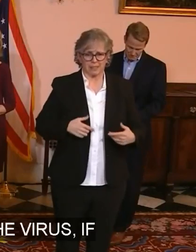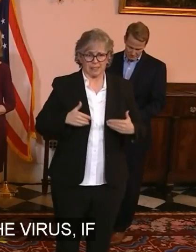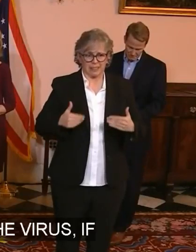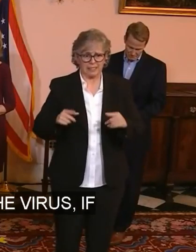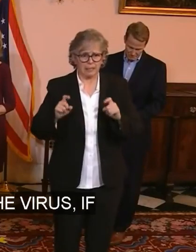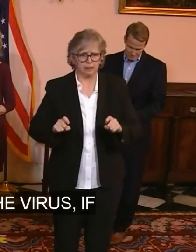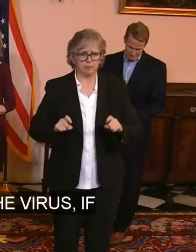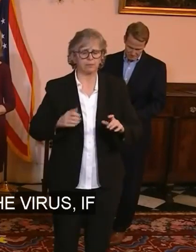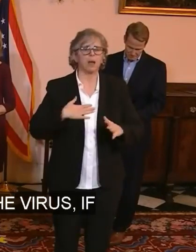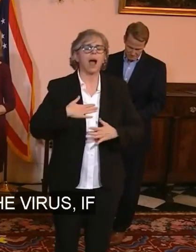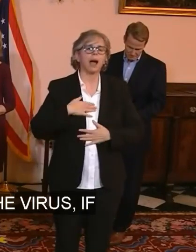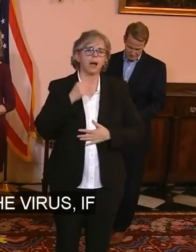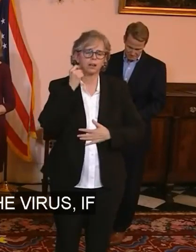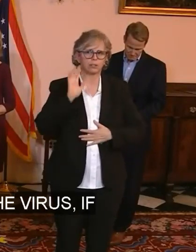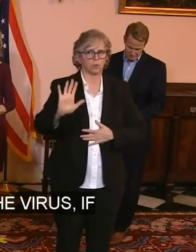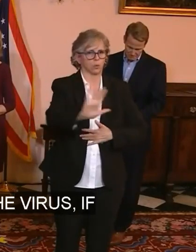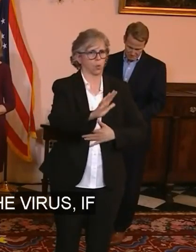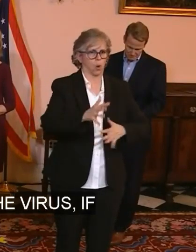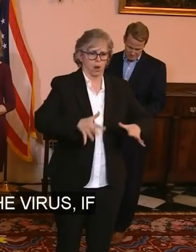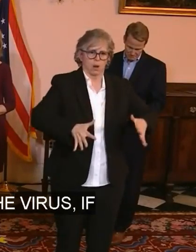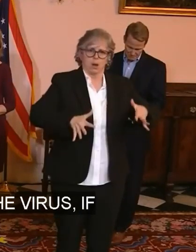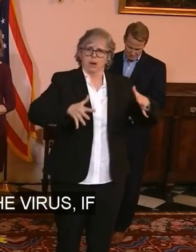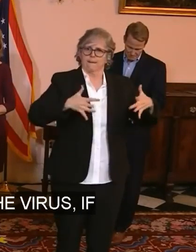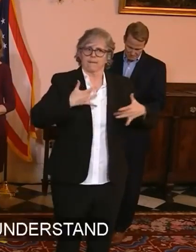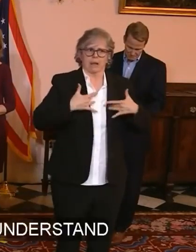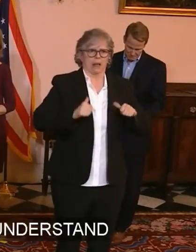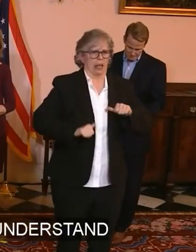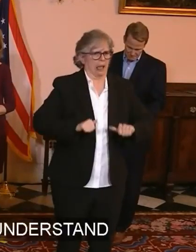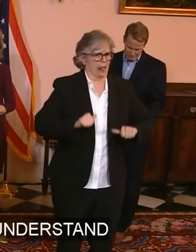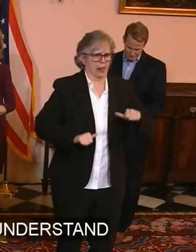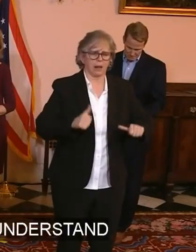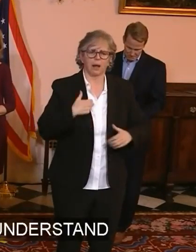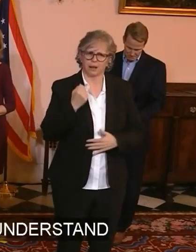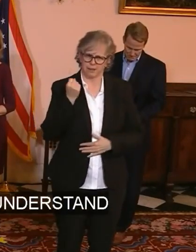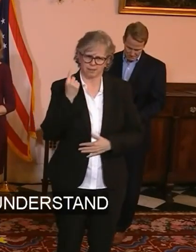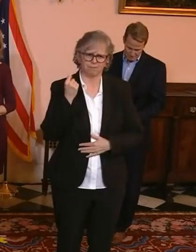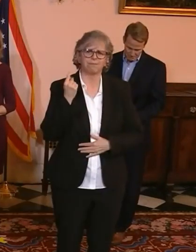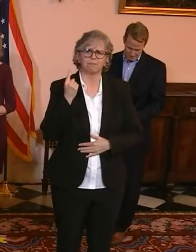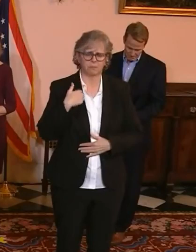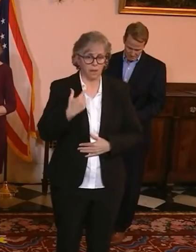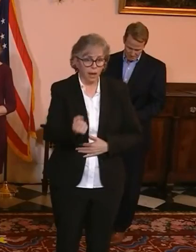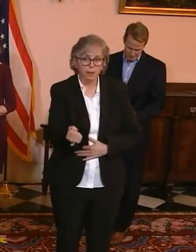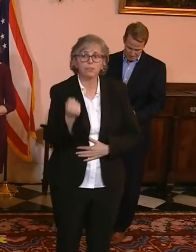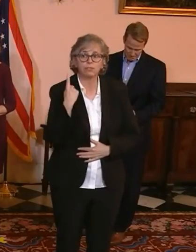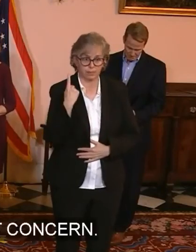I think we all understand that concern.